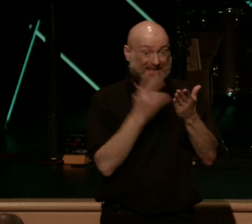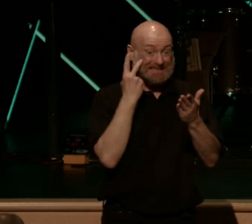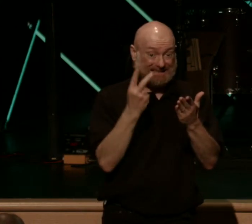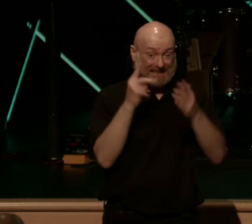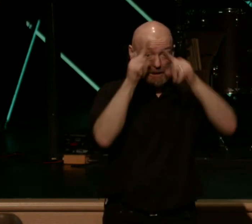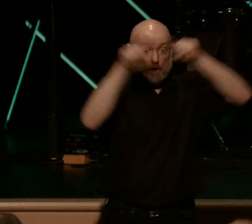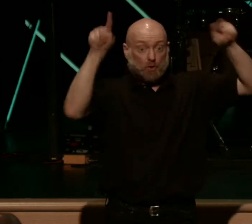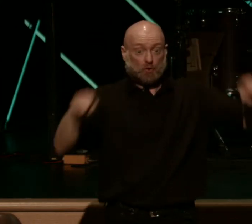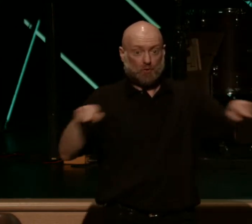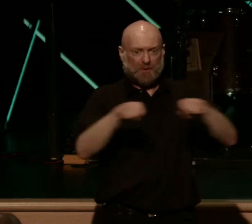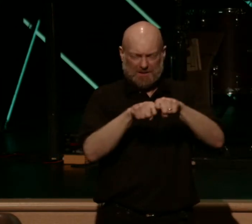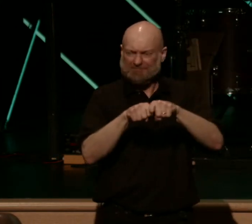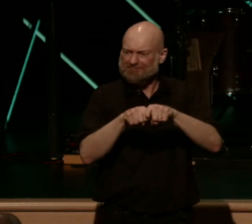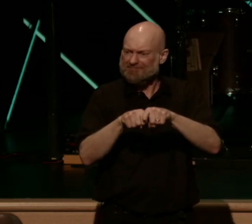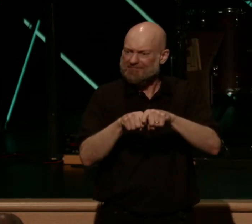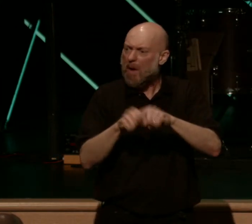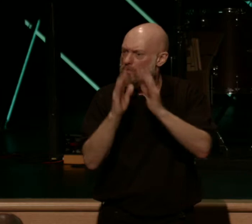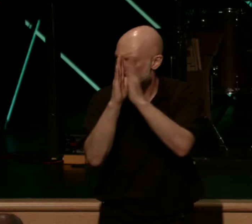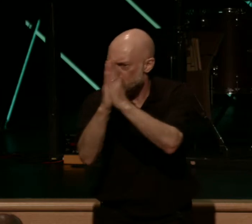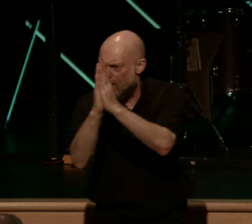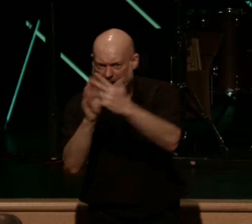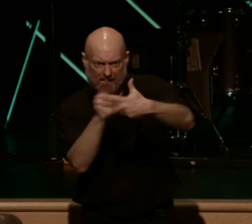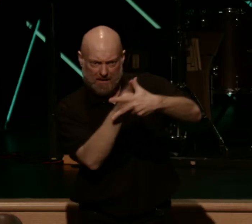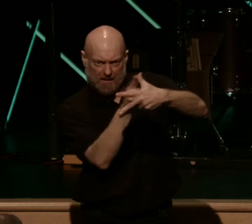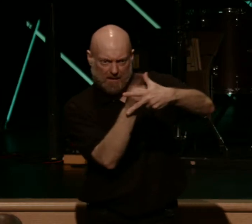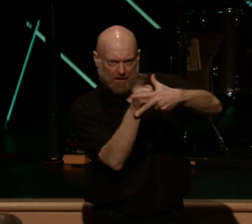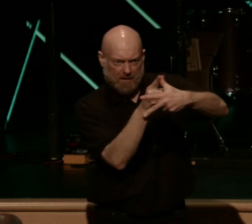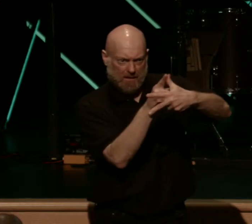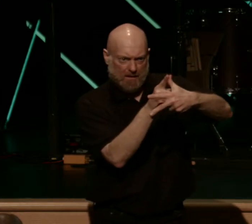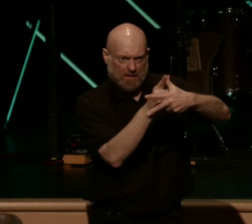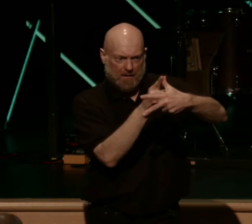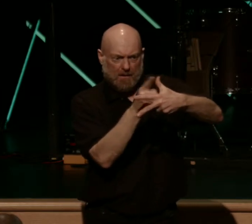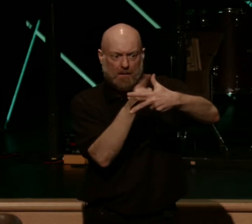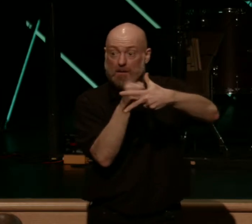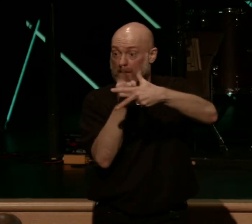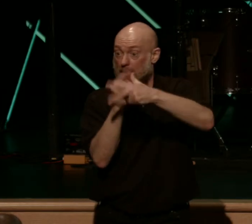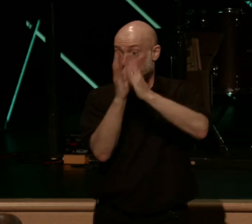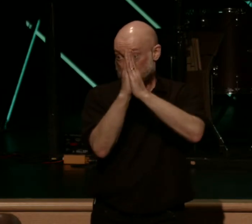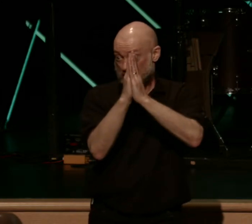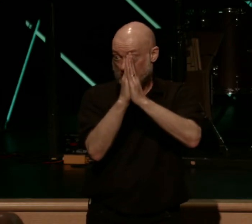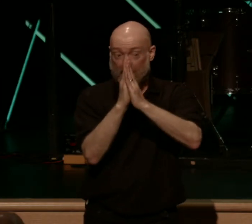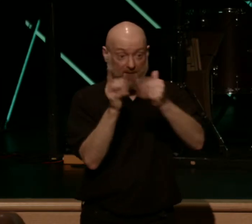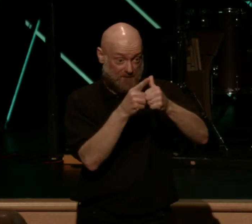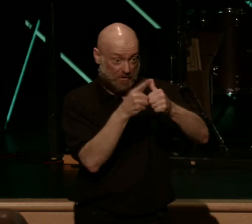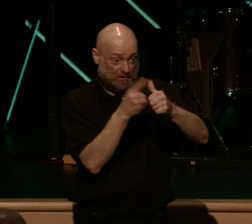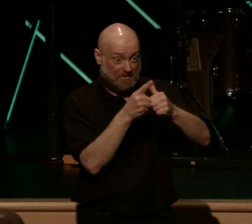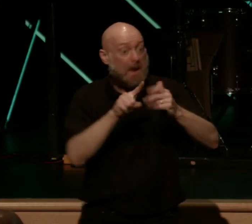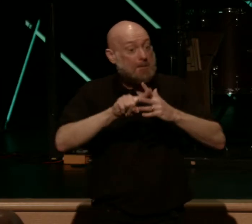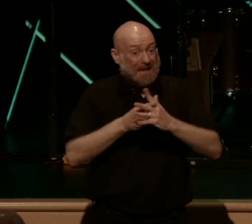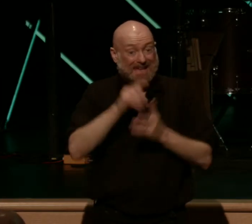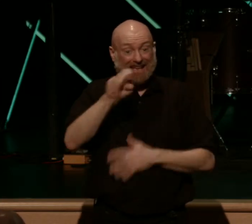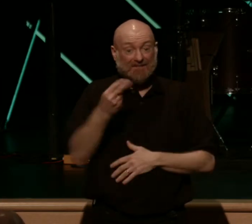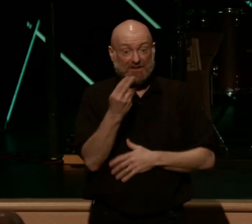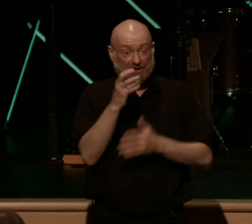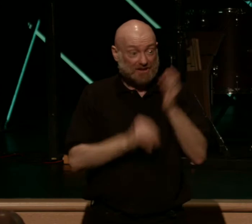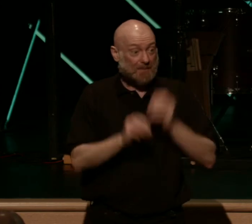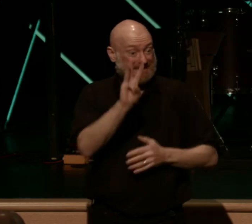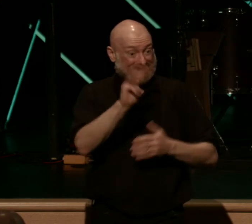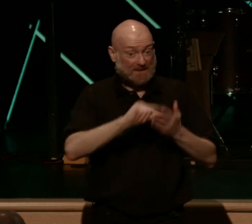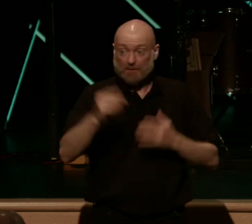screen. It's a lifestyle of prayer. So here we have our three parts of our sail, a lifestyle of prayer, beginning here with Ephesians